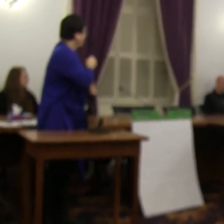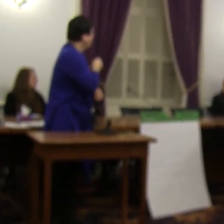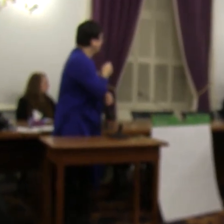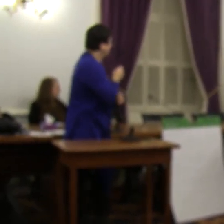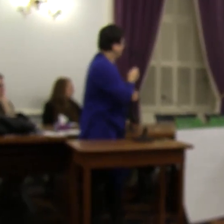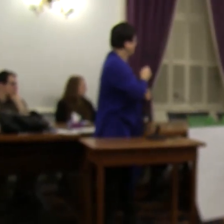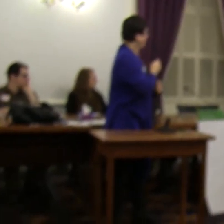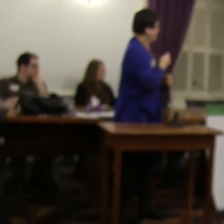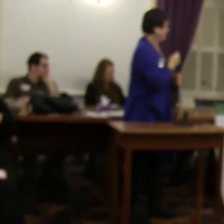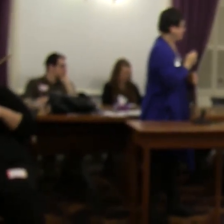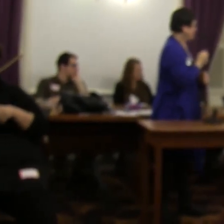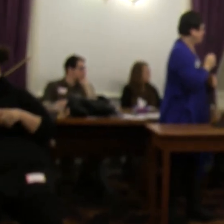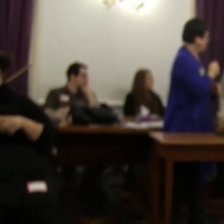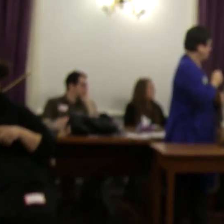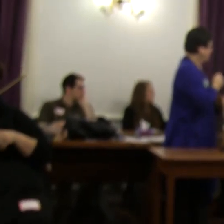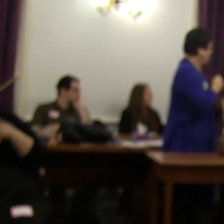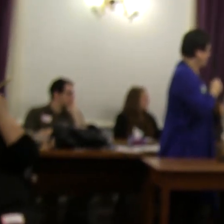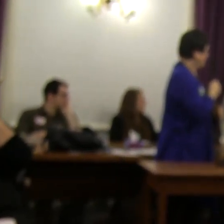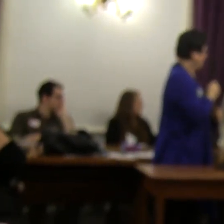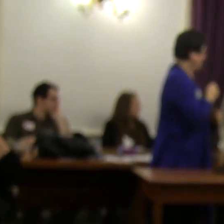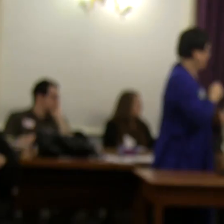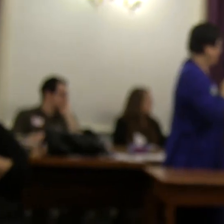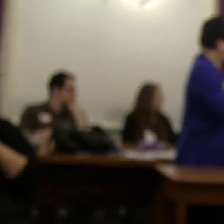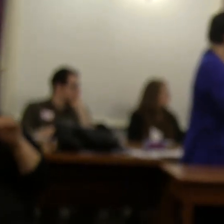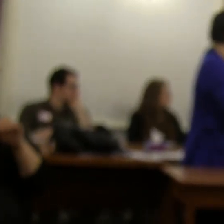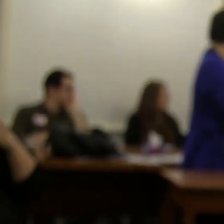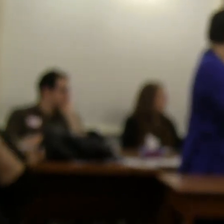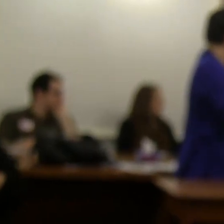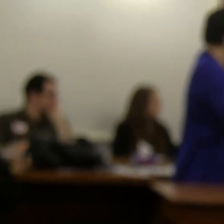That's pretty clear and concrete.